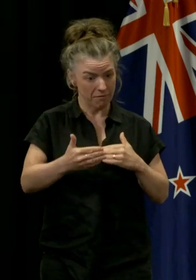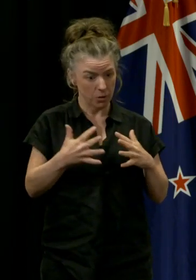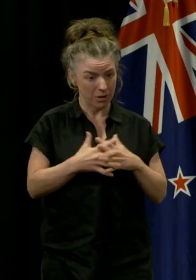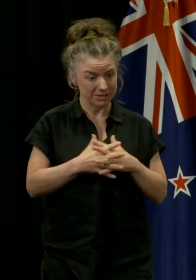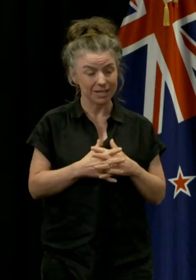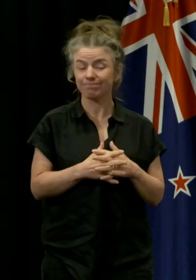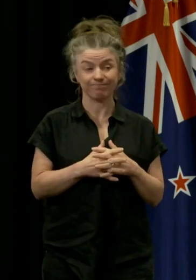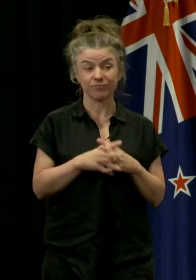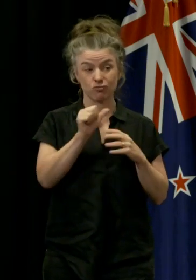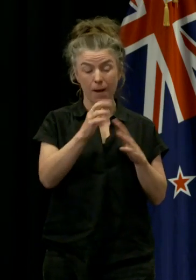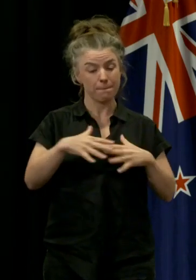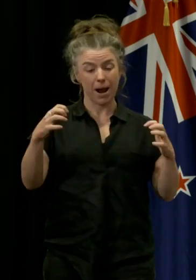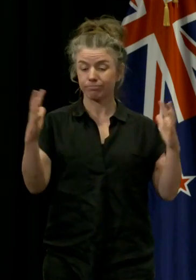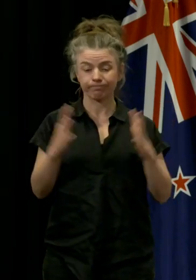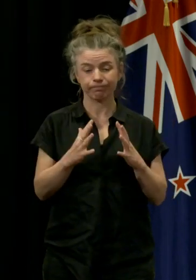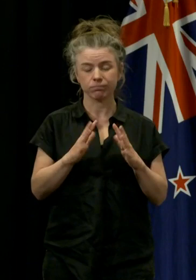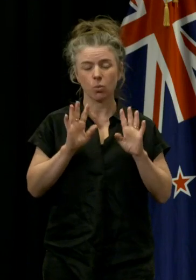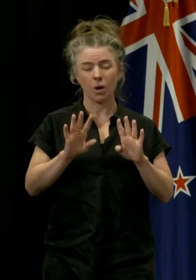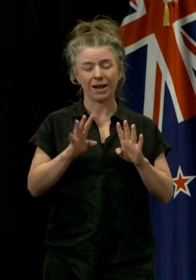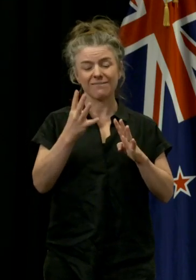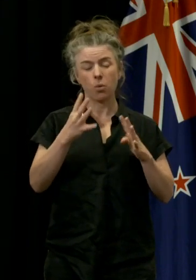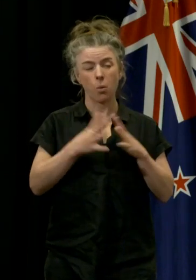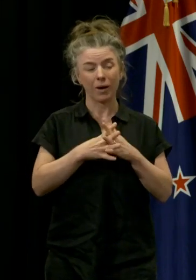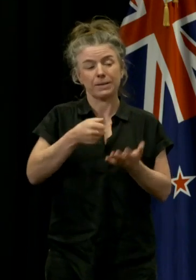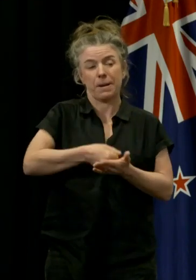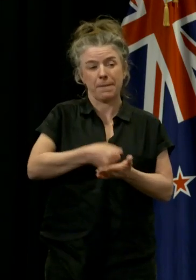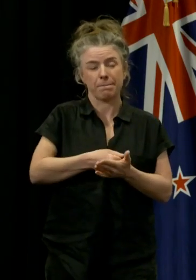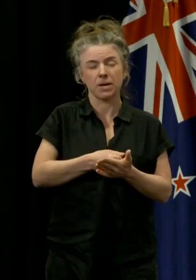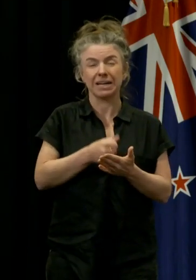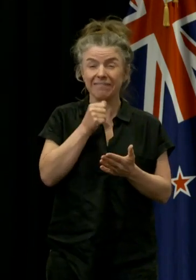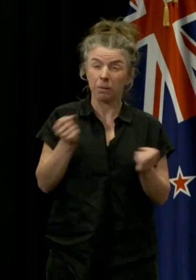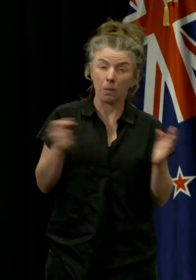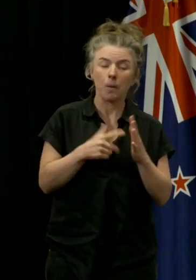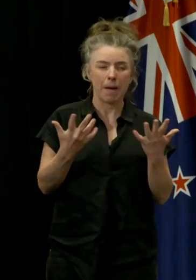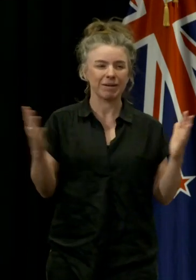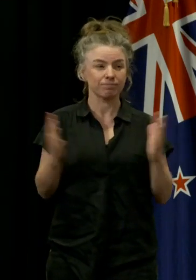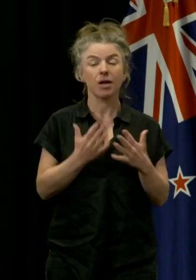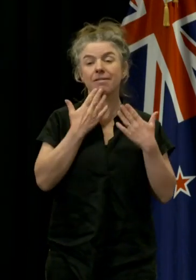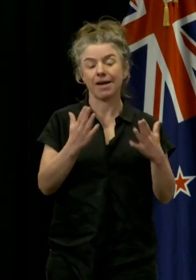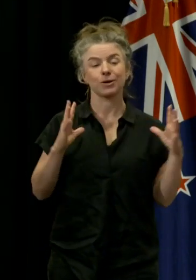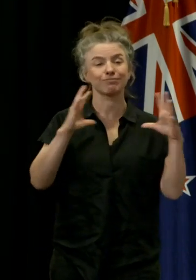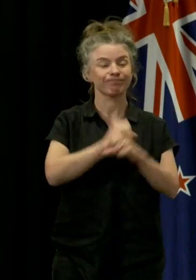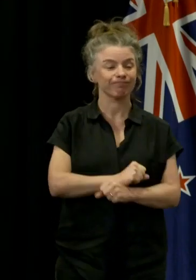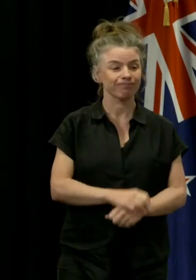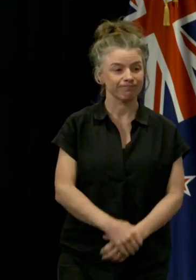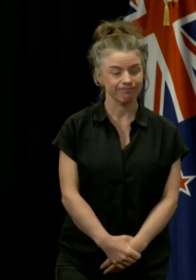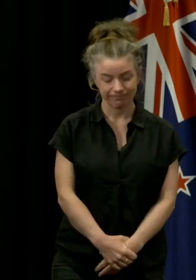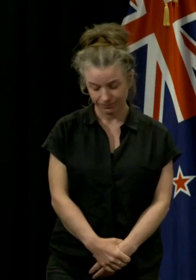for at least that 4-week period, unless absolutely critical. Okay, thank you everybody.